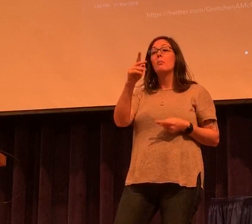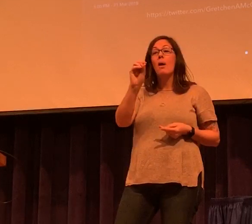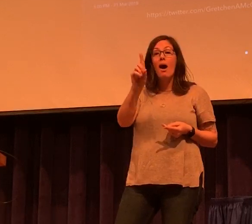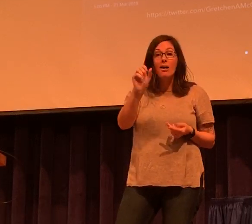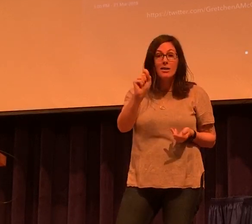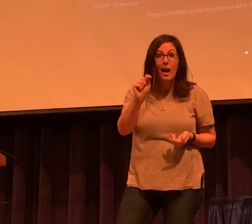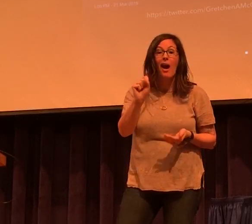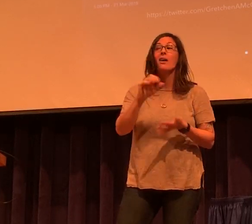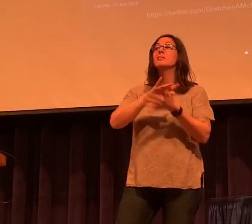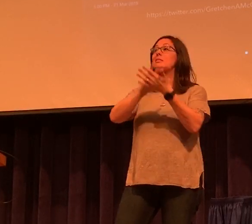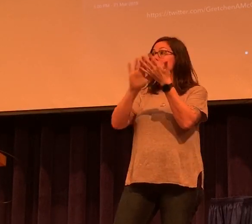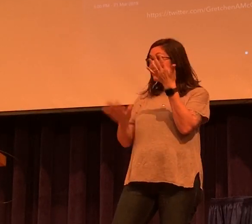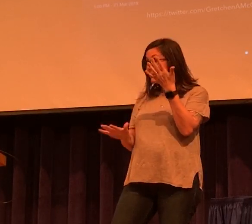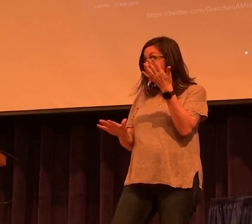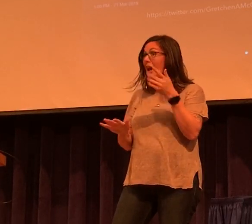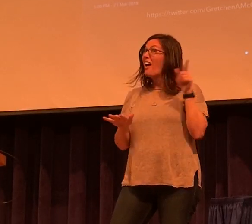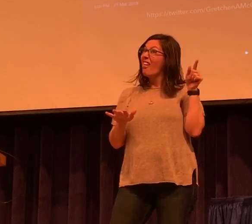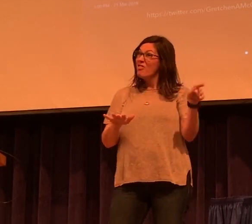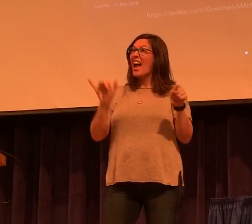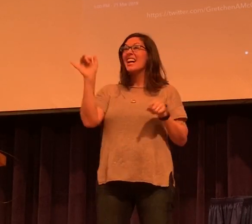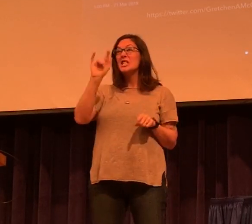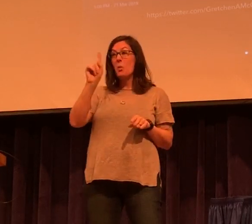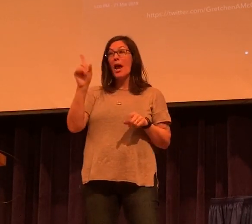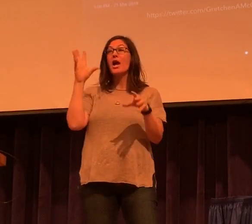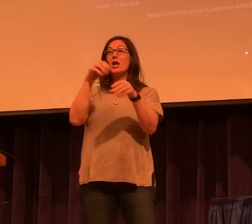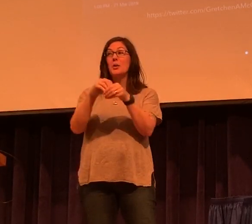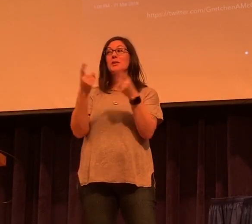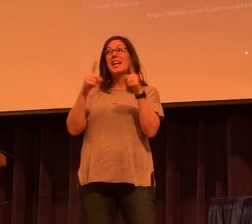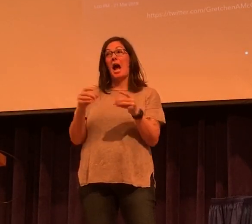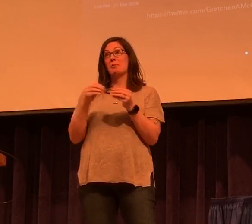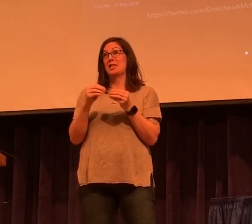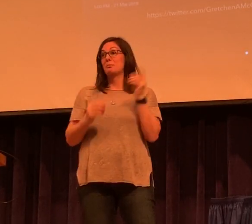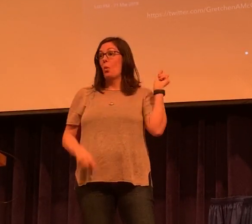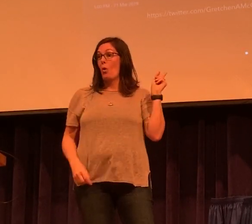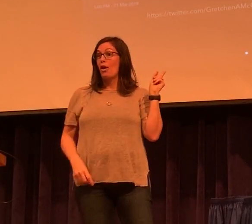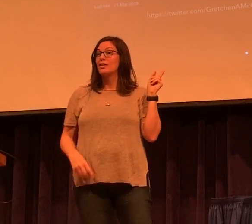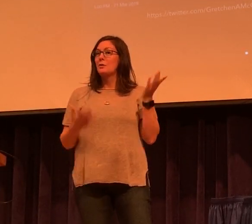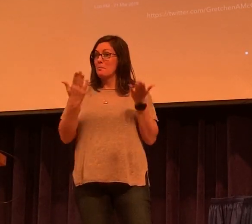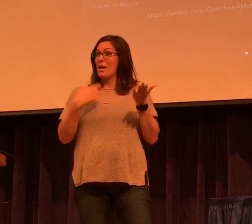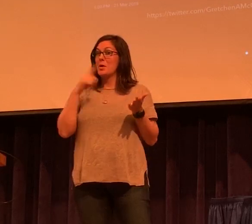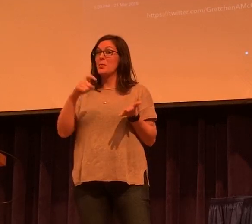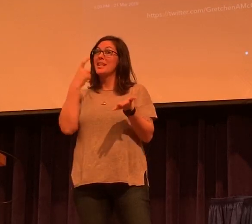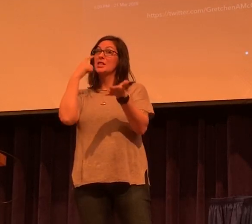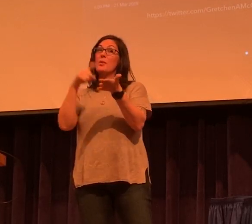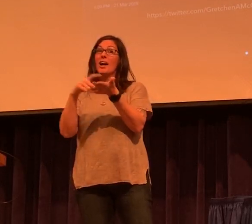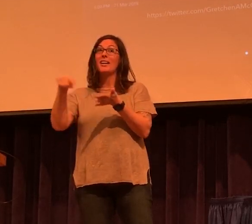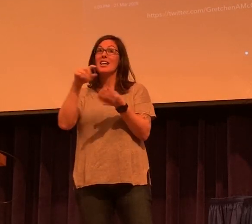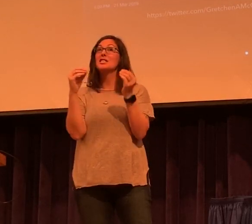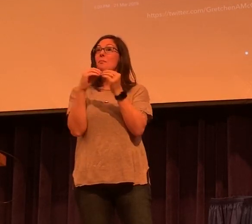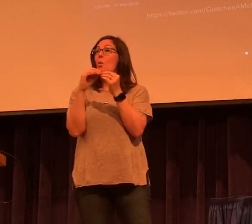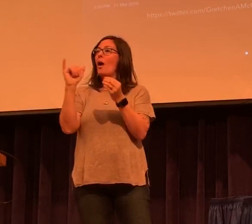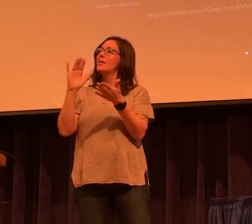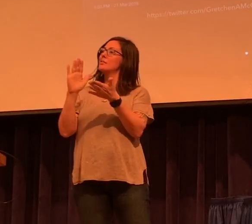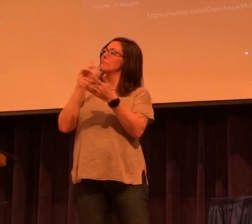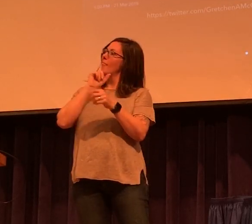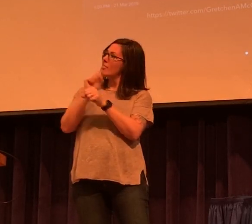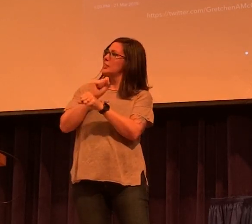traditional forms like peer-reviewed journals, but non-traditional formats like Twitter or online publications.